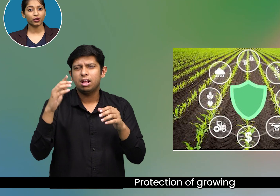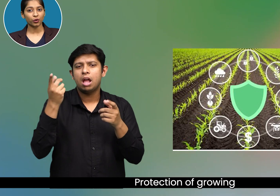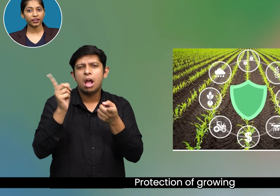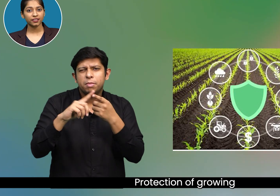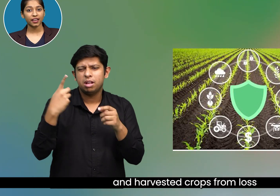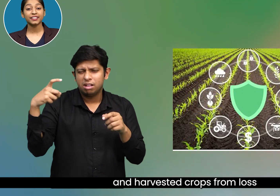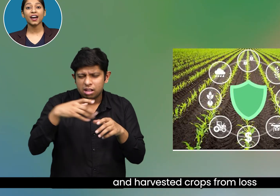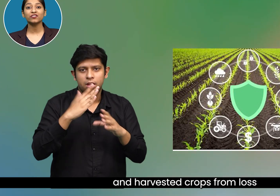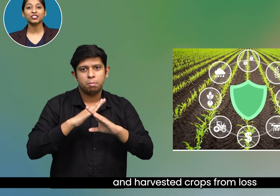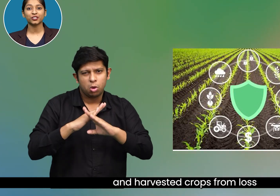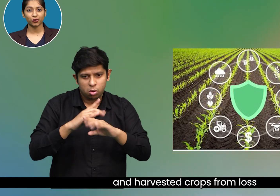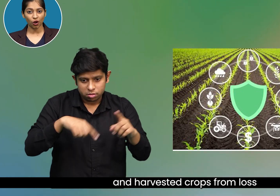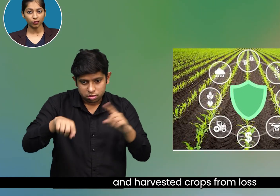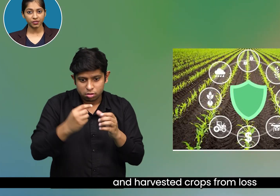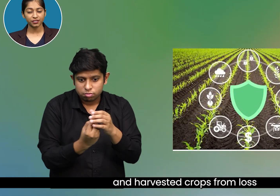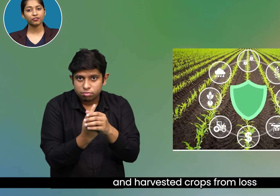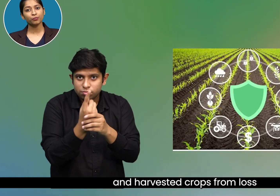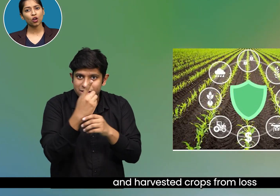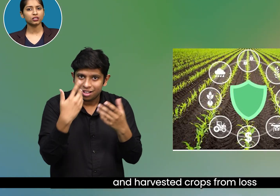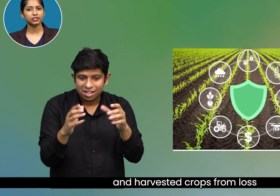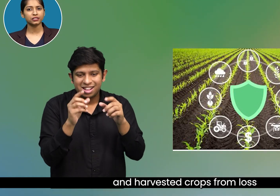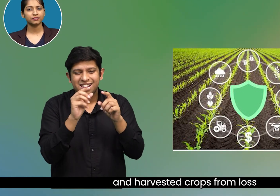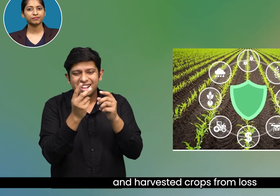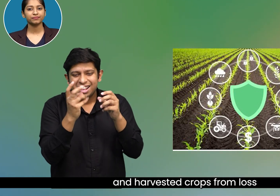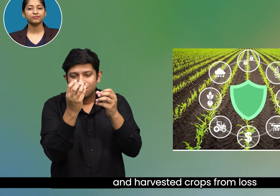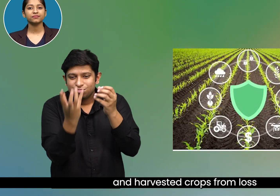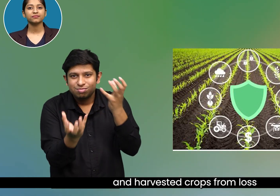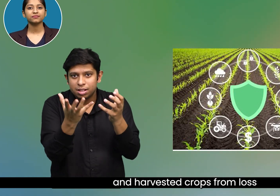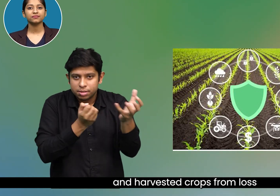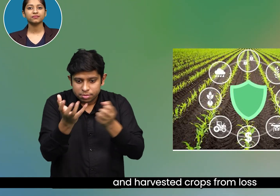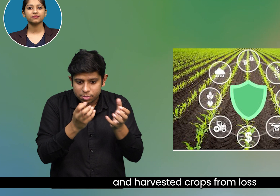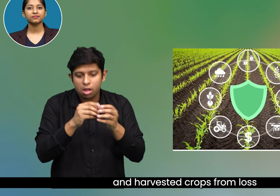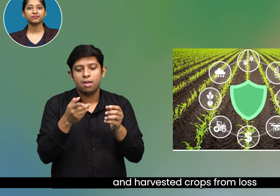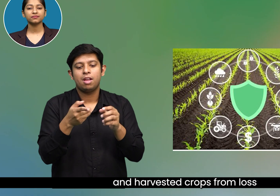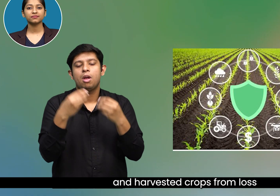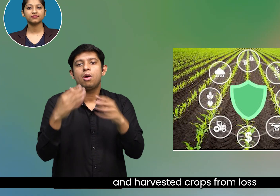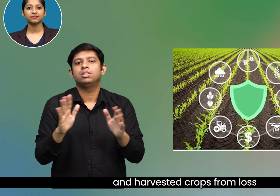protection of growing and harvested crops from loss.